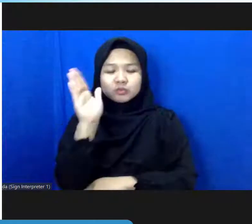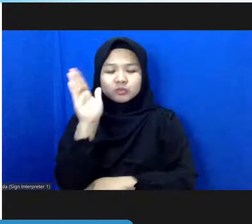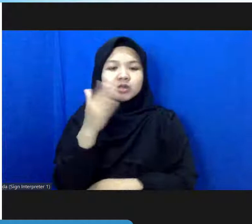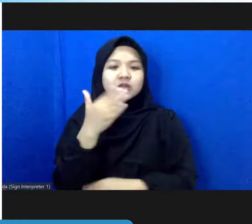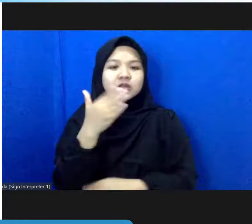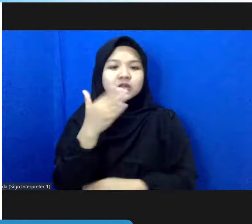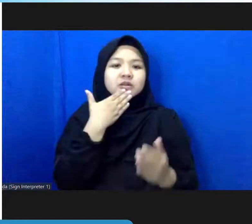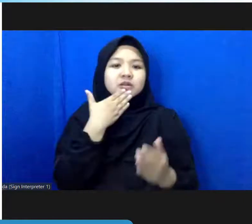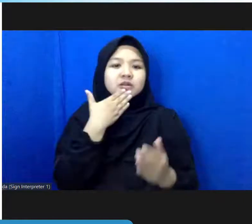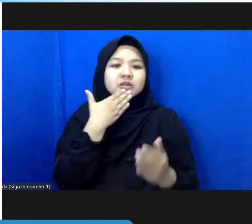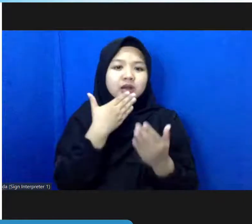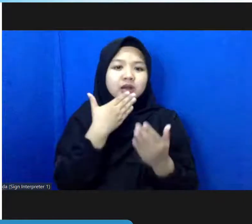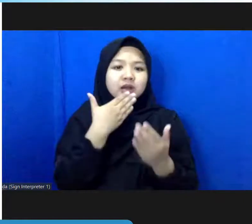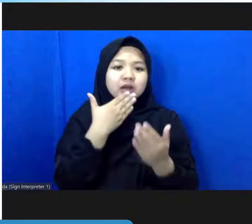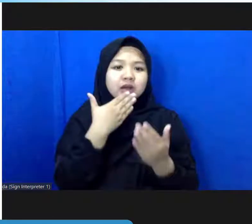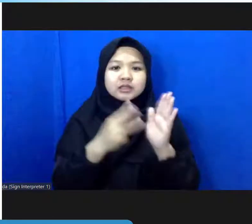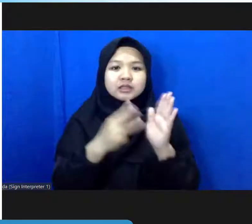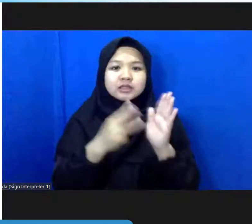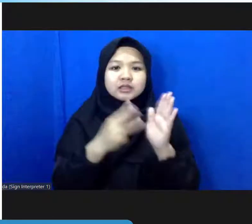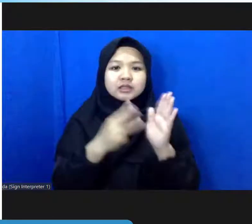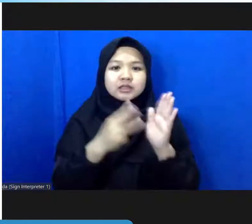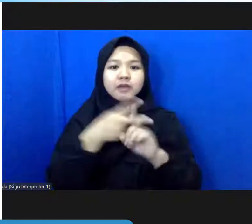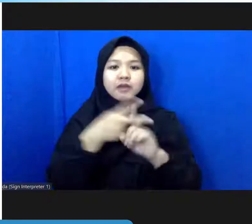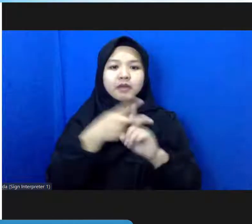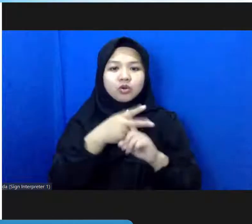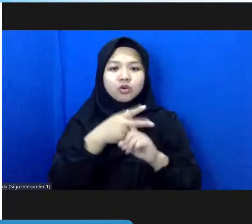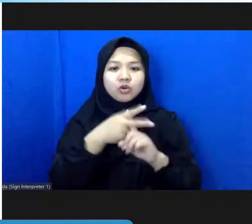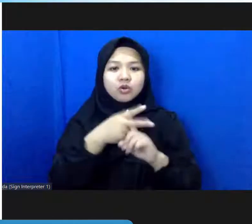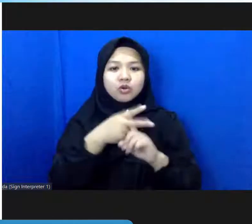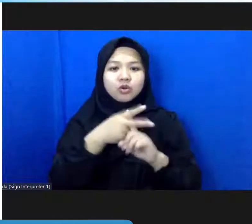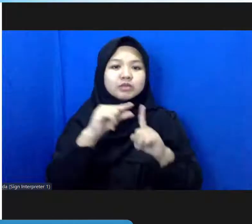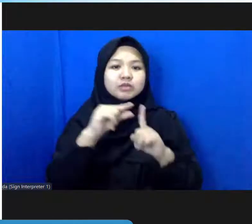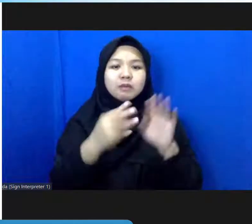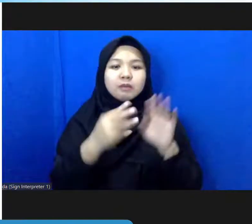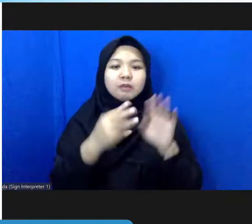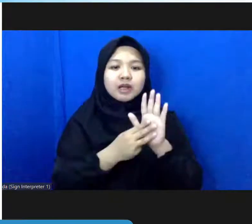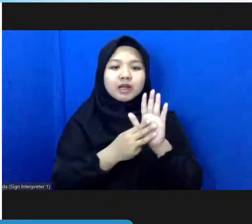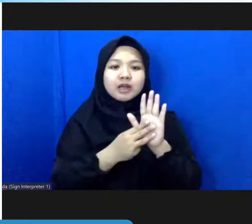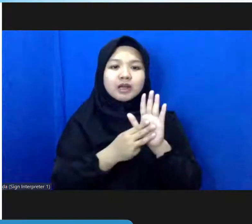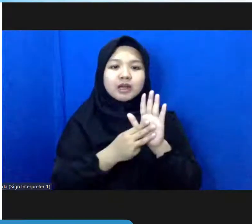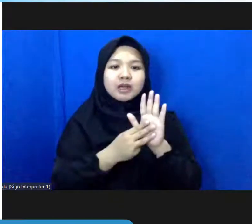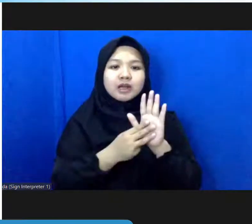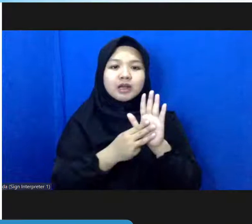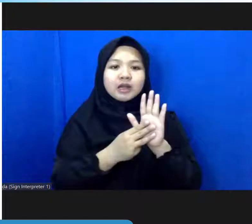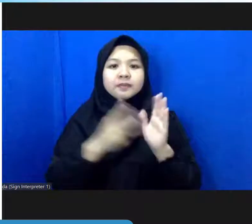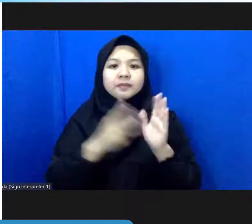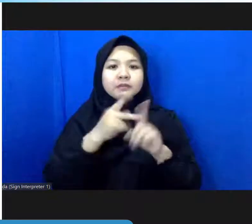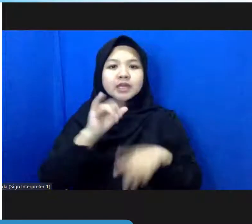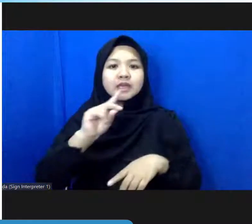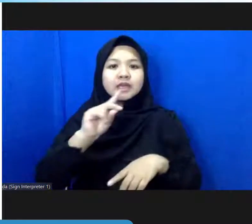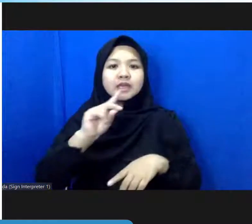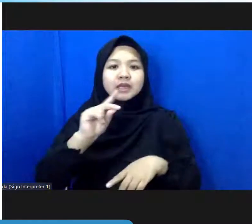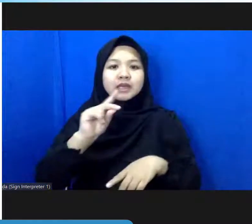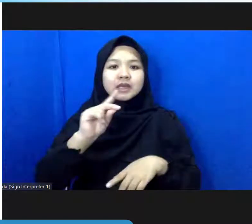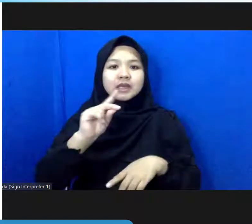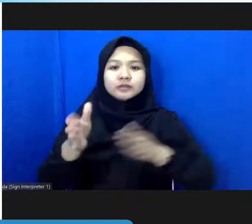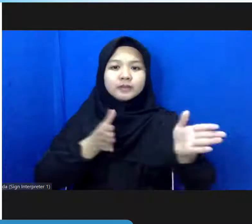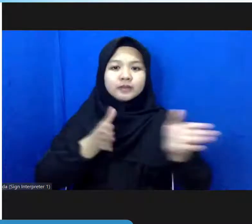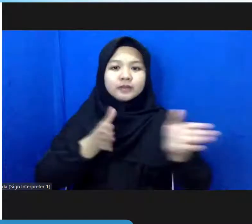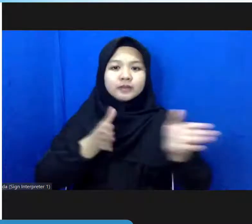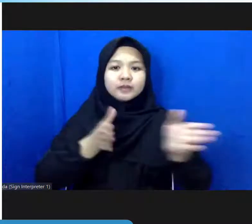Mayford, Ipshita, Margareta, and Mihir. and also the moderator,